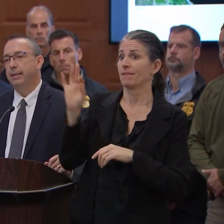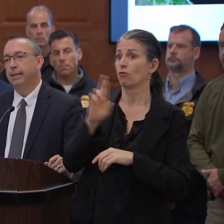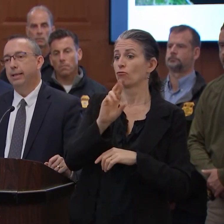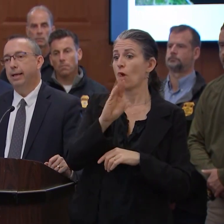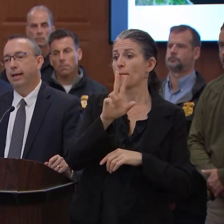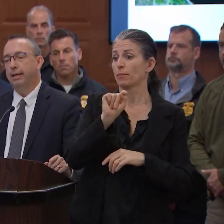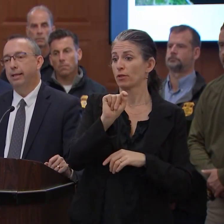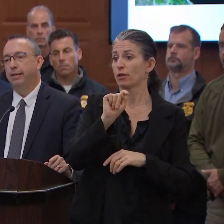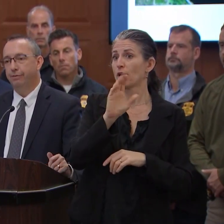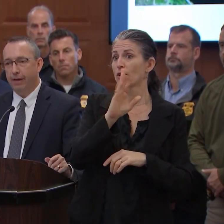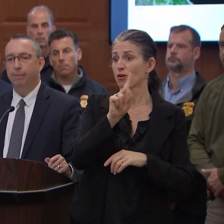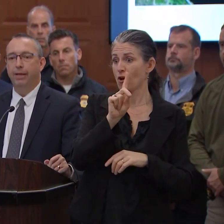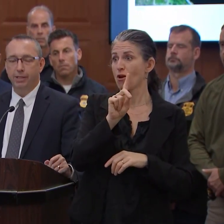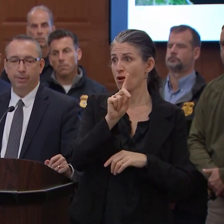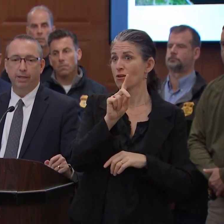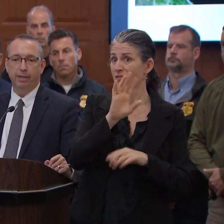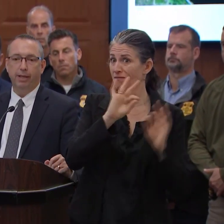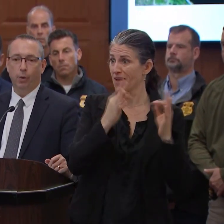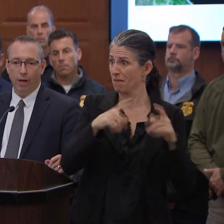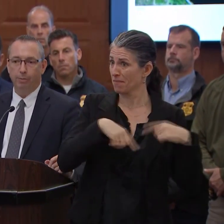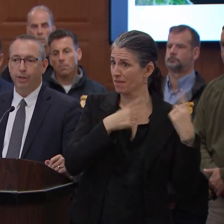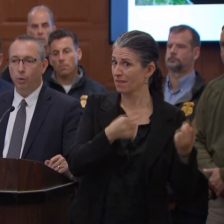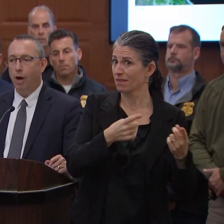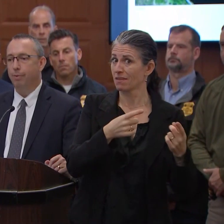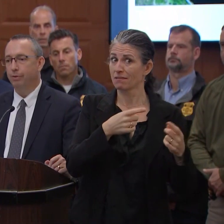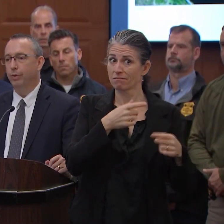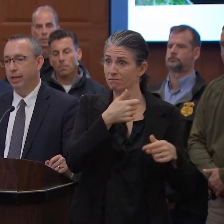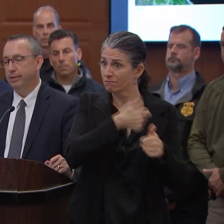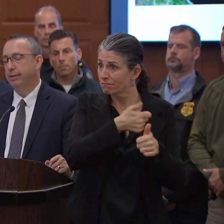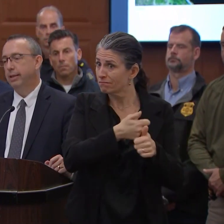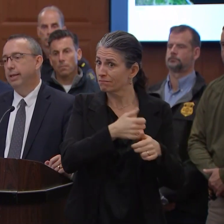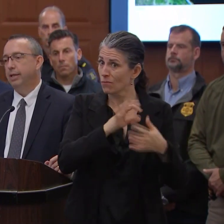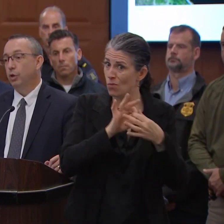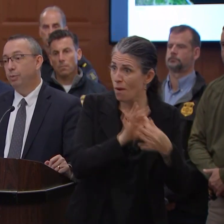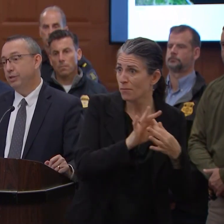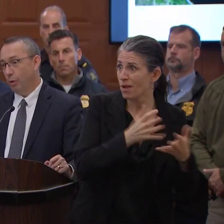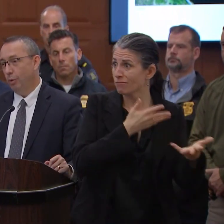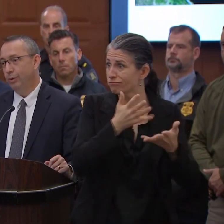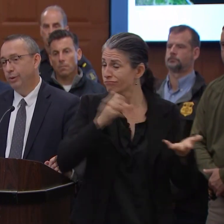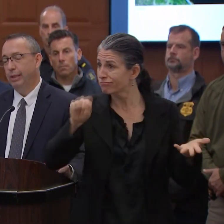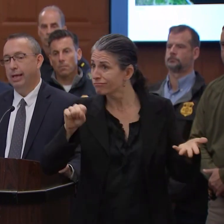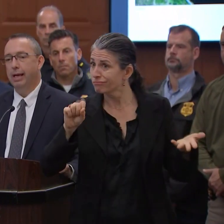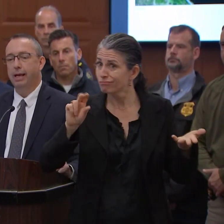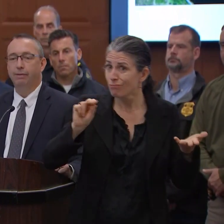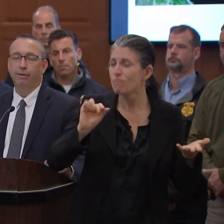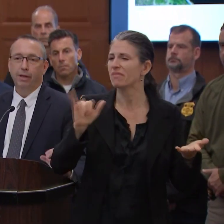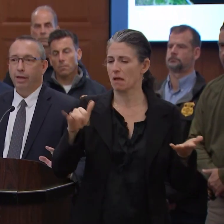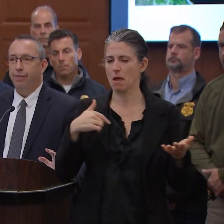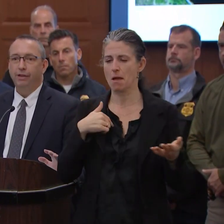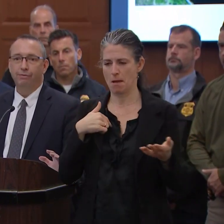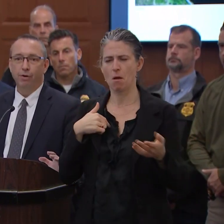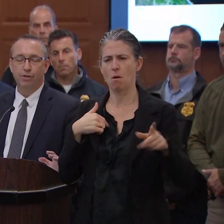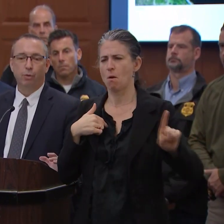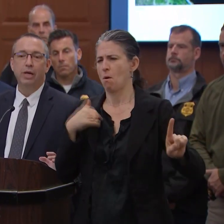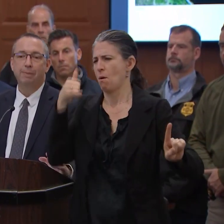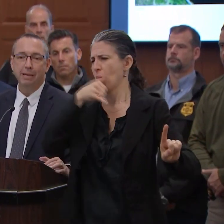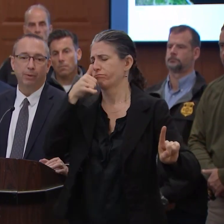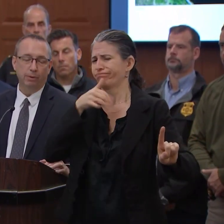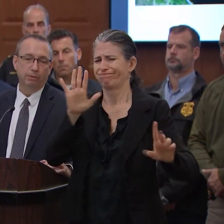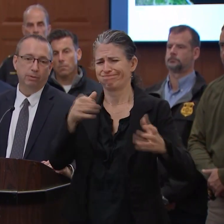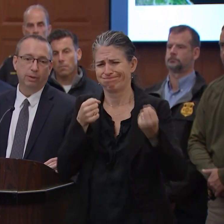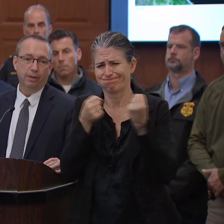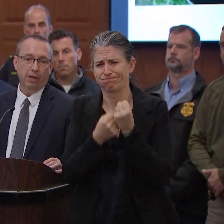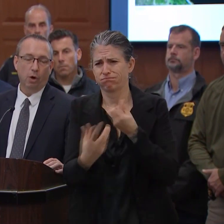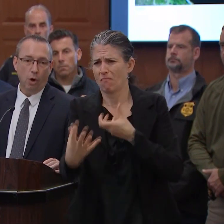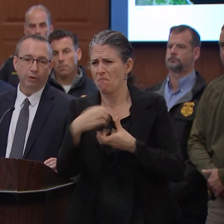and this family has been incredibly cooperative with us. Truth be told, I think the first 3